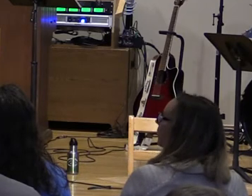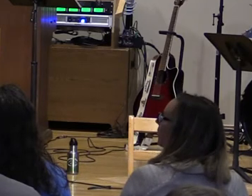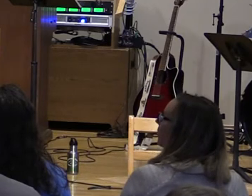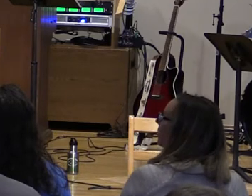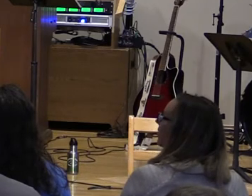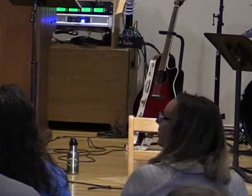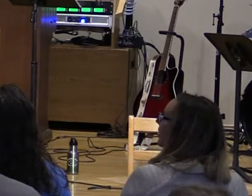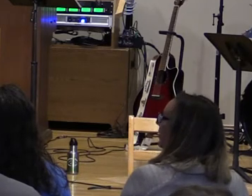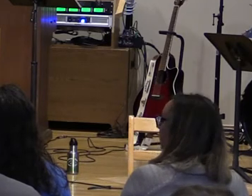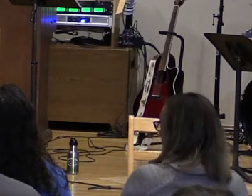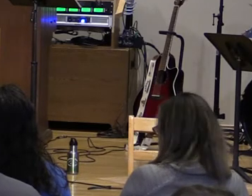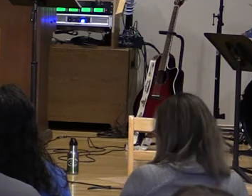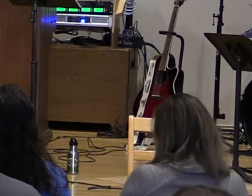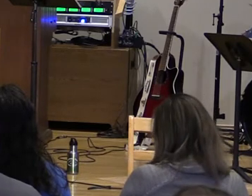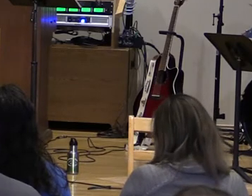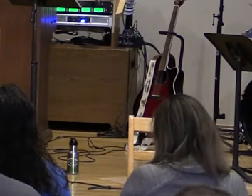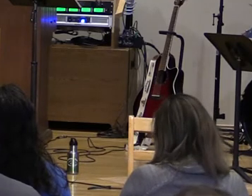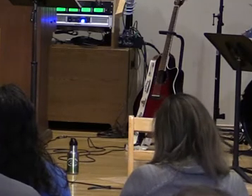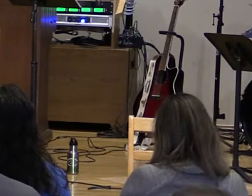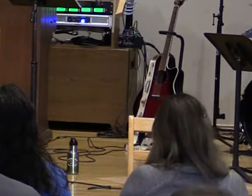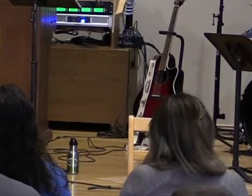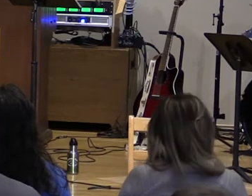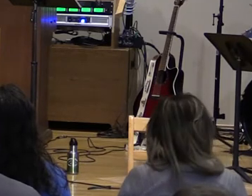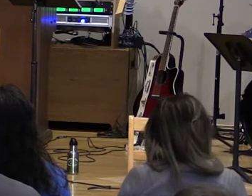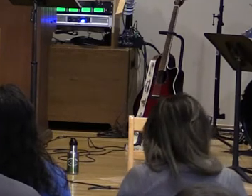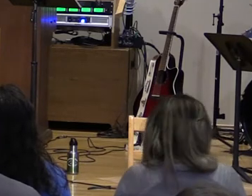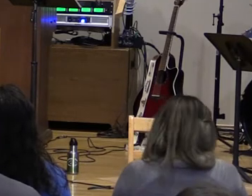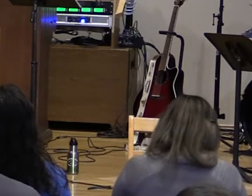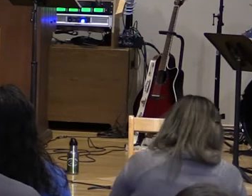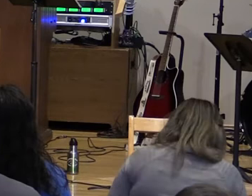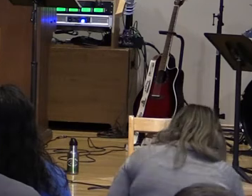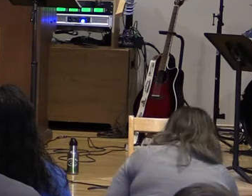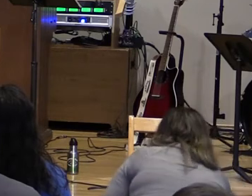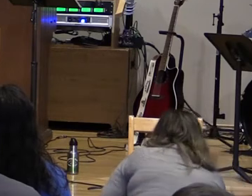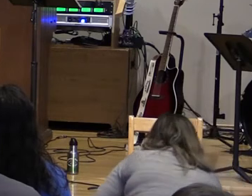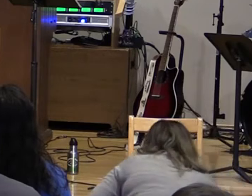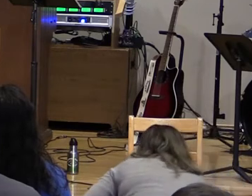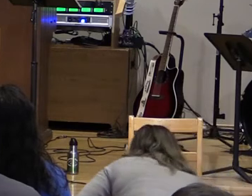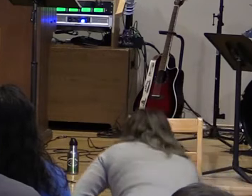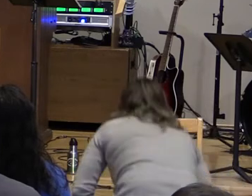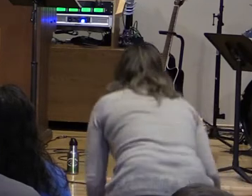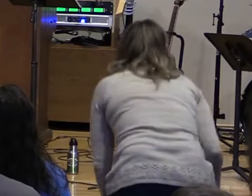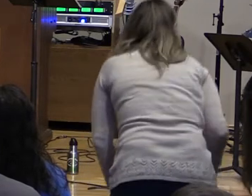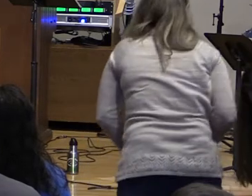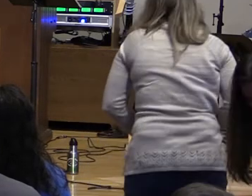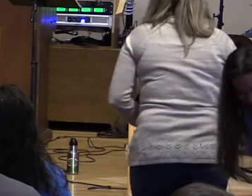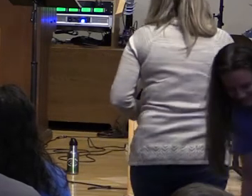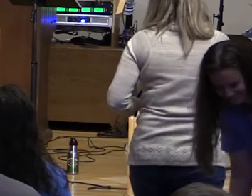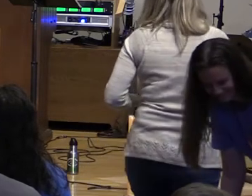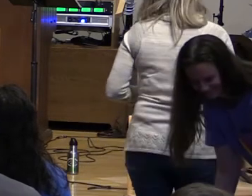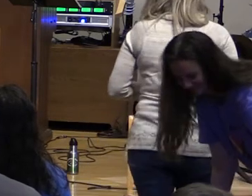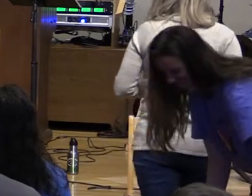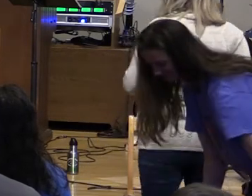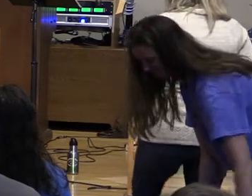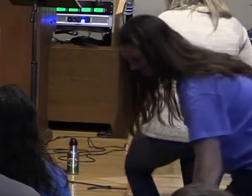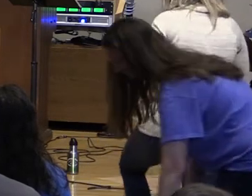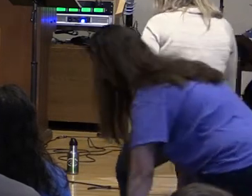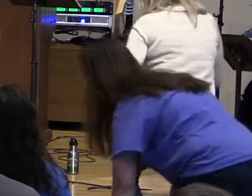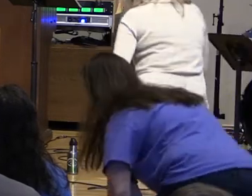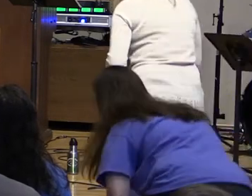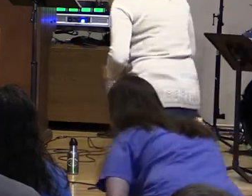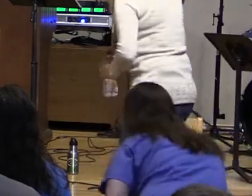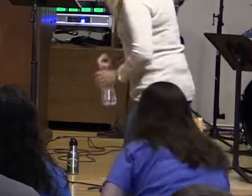Do you accept the freedom and power God gives you to resist evil, injustice, and oppression in whatever forms they present themselves? If so, say, I do.